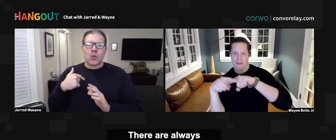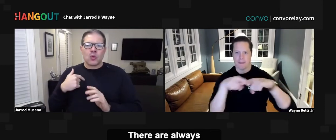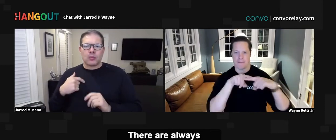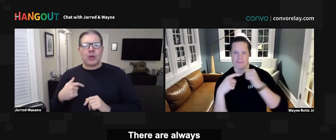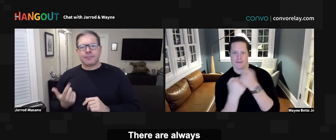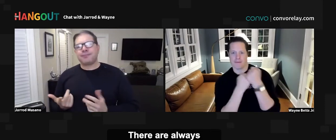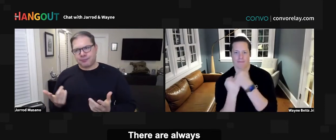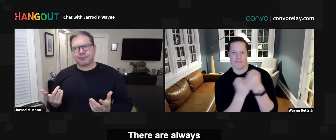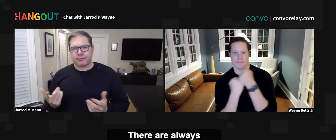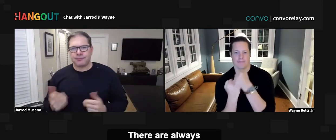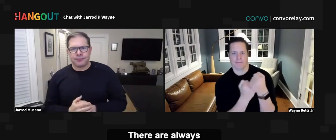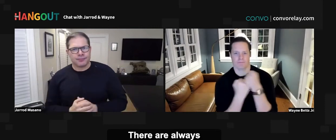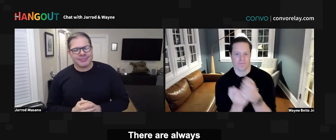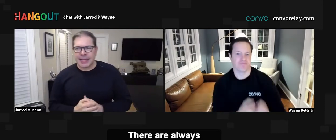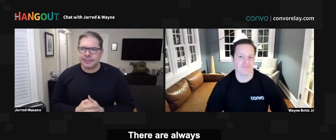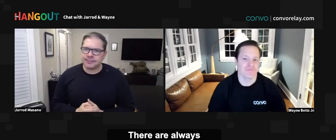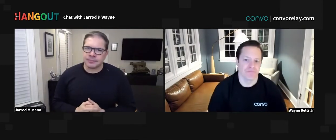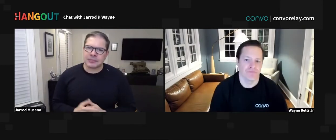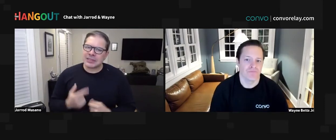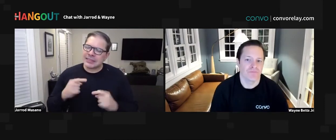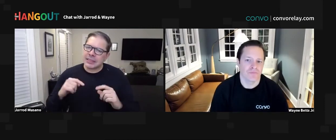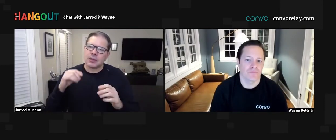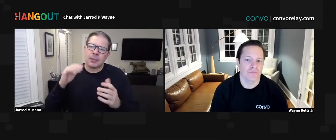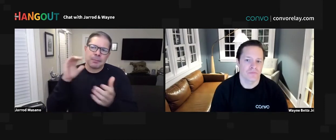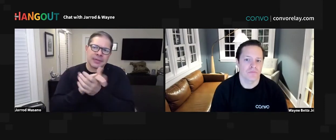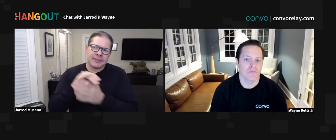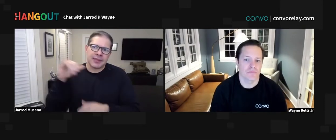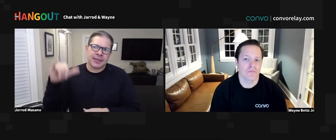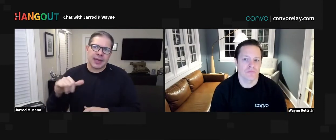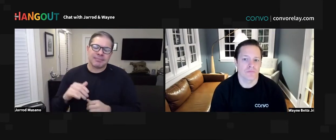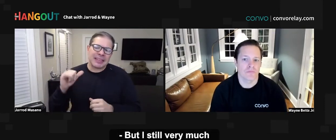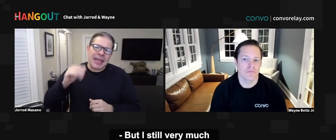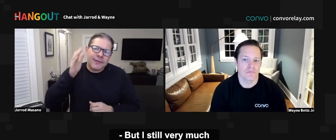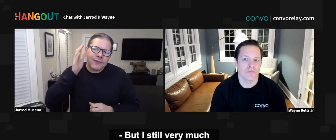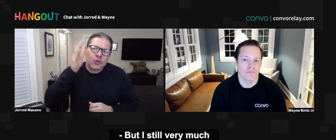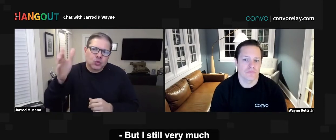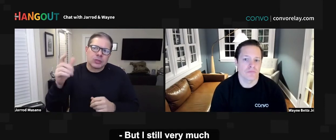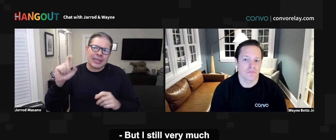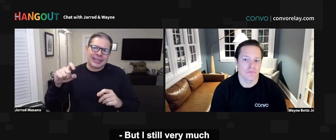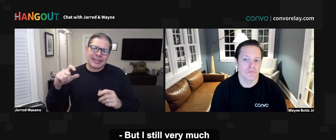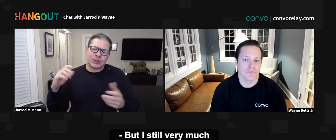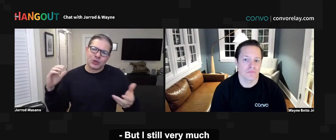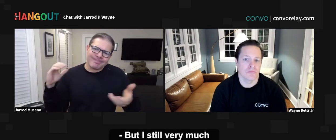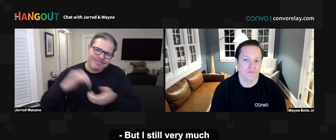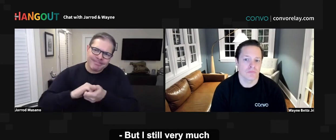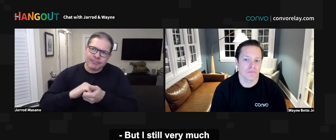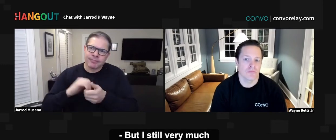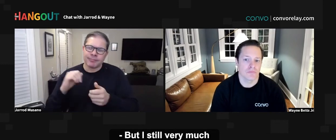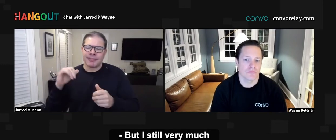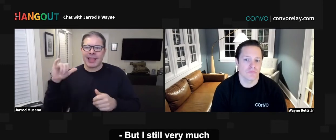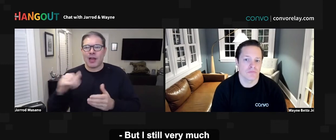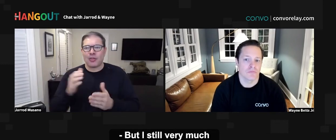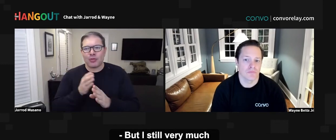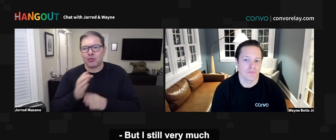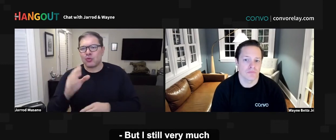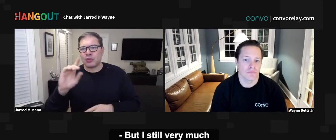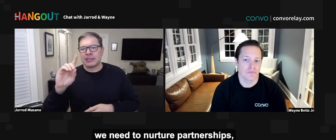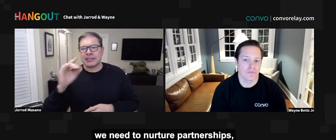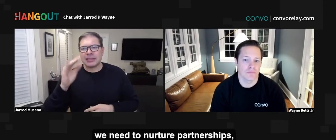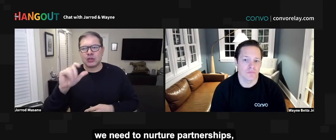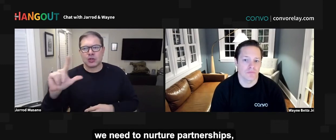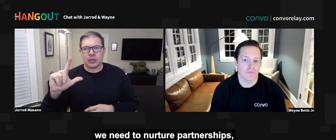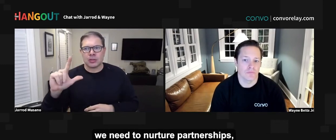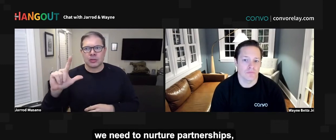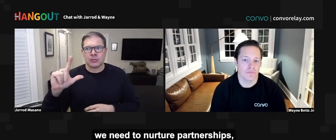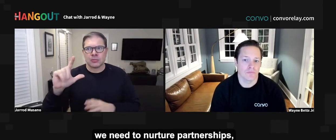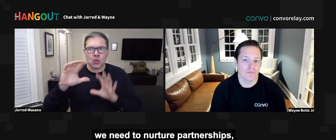are always going to be ups and downs, you know, Dependencies, absolutely. but I so very much believe that in the future,